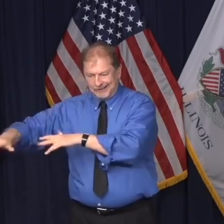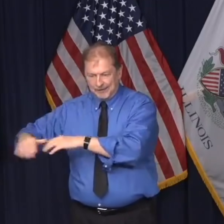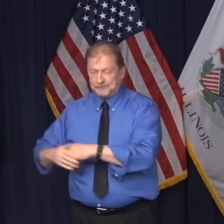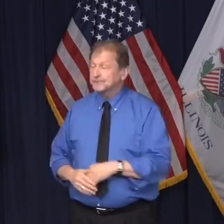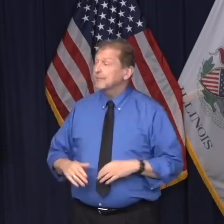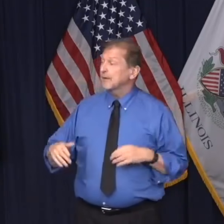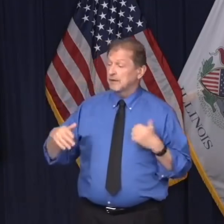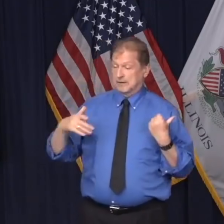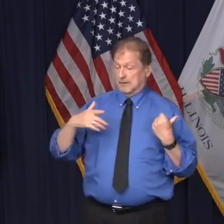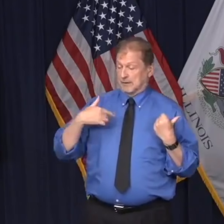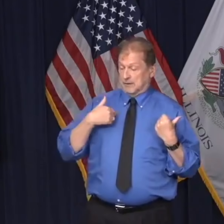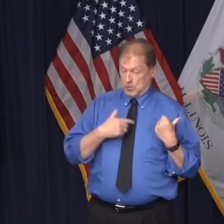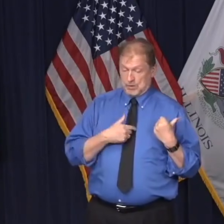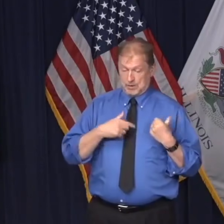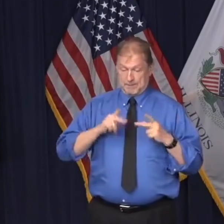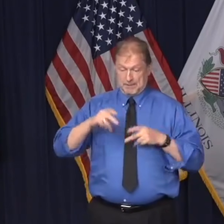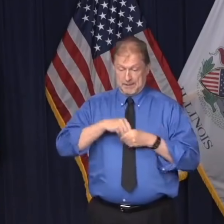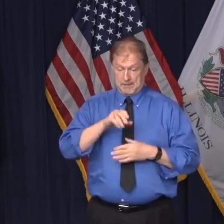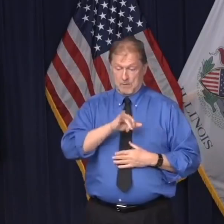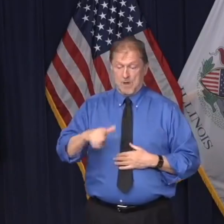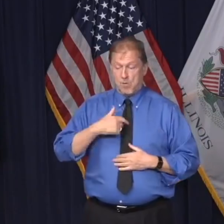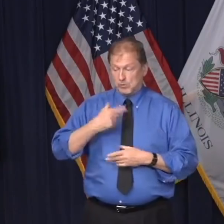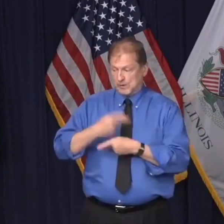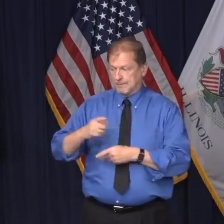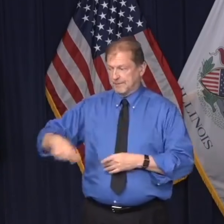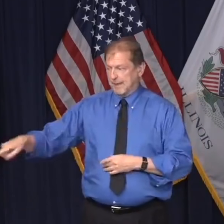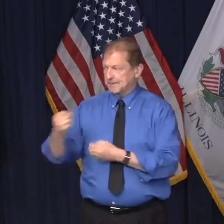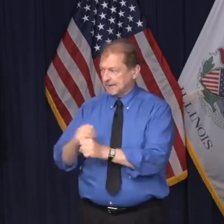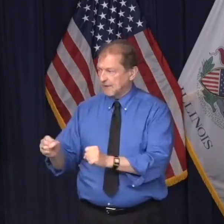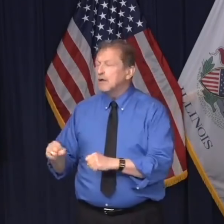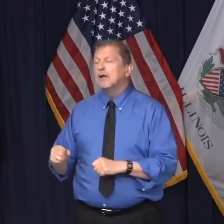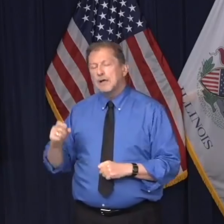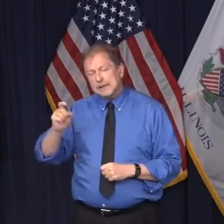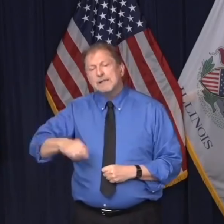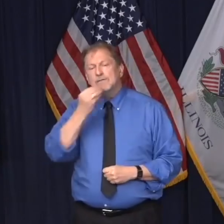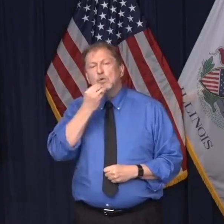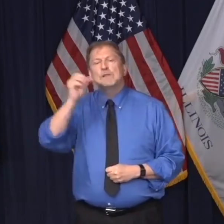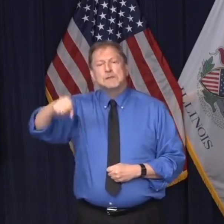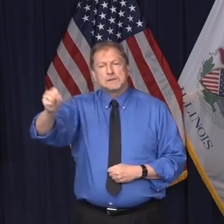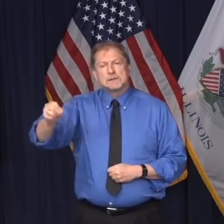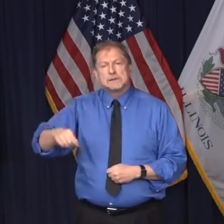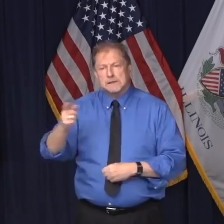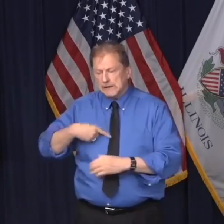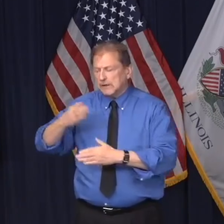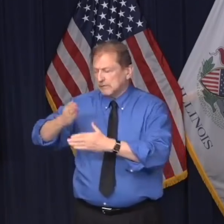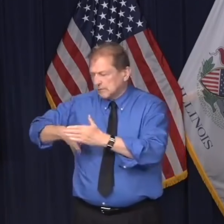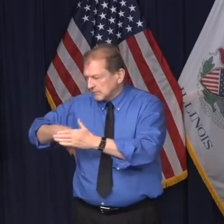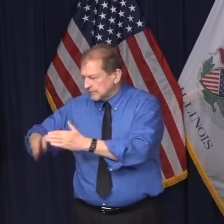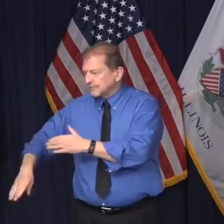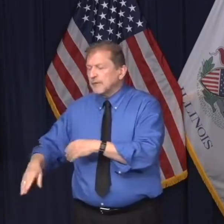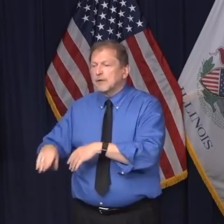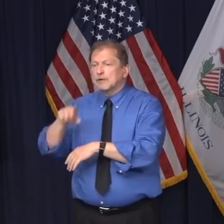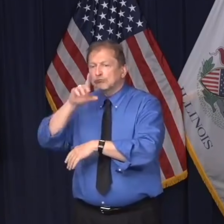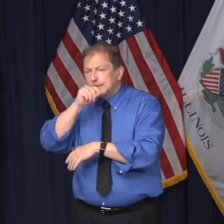the people who work in those facilities. We want to keep the supply chain going. That's very important. Meat processing